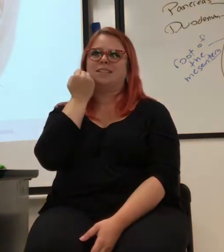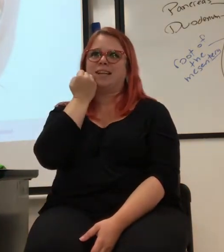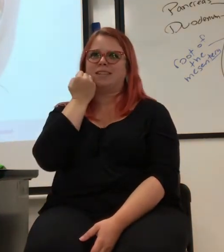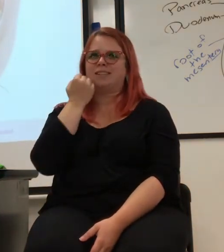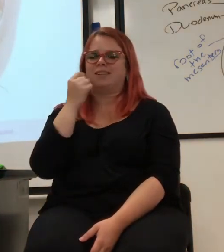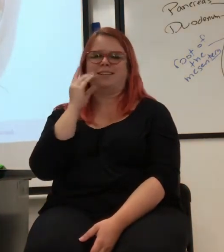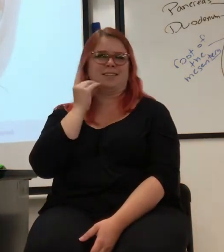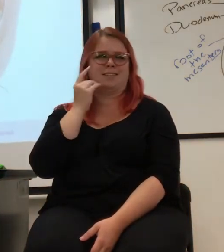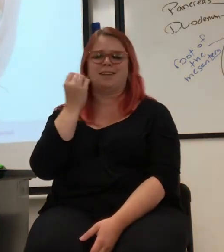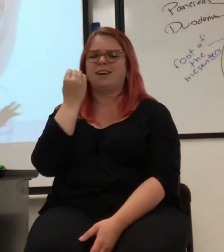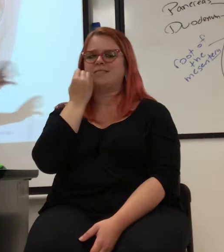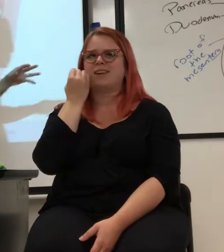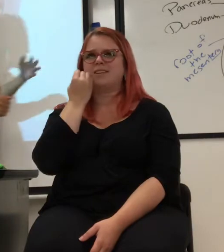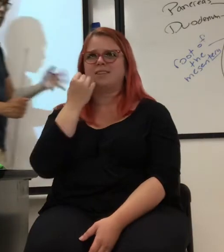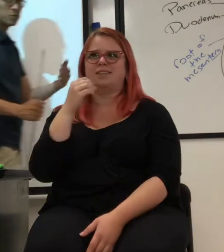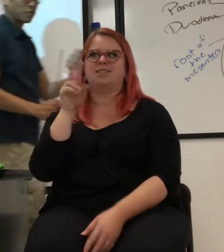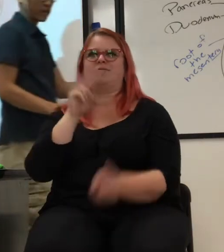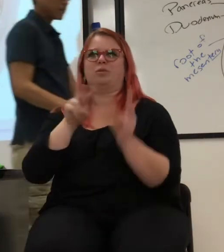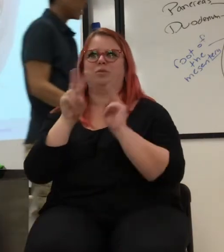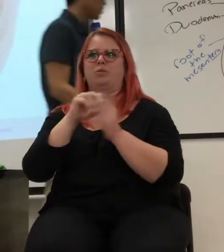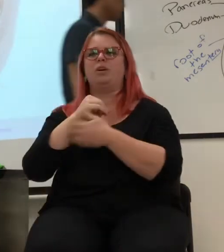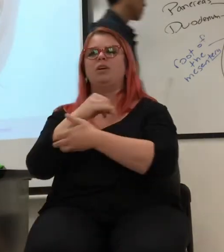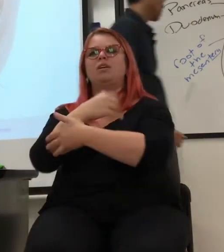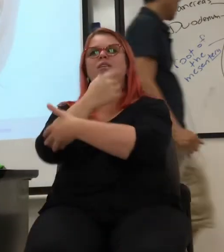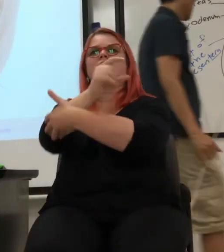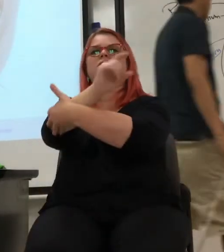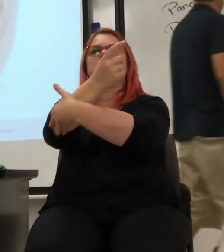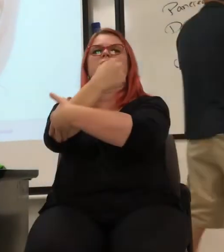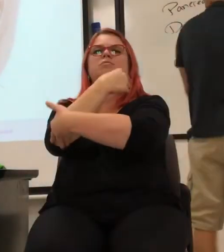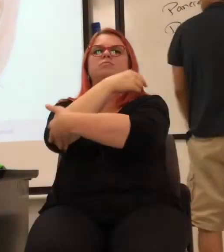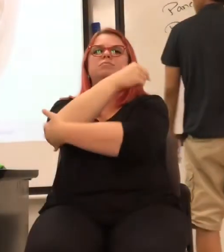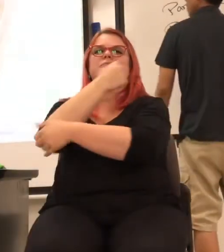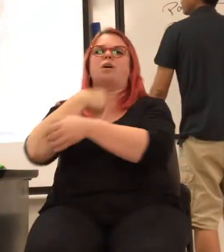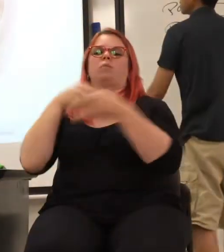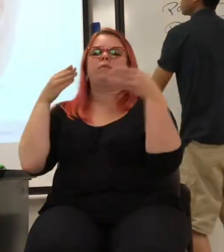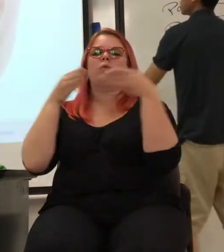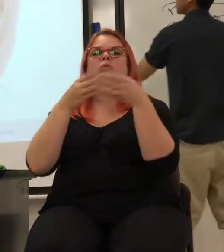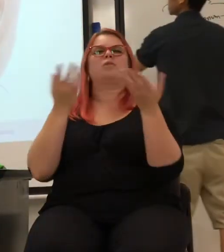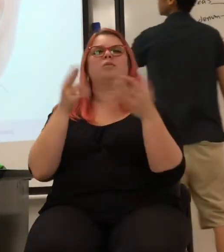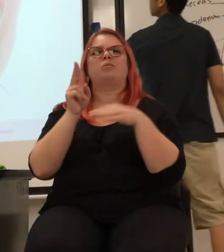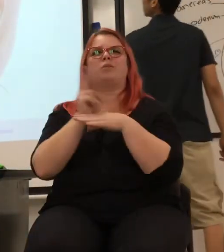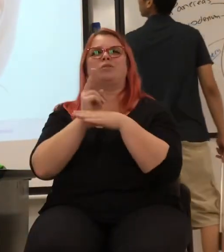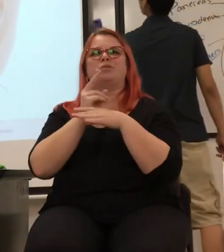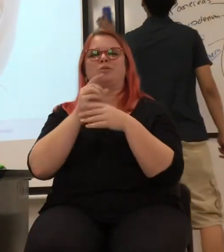I'll just kind of stick to what's used for digestion.